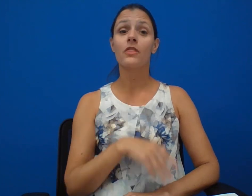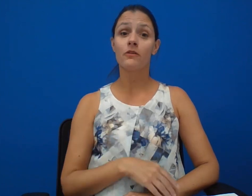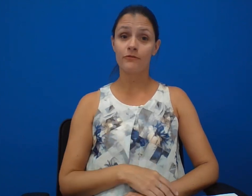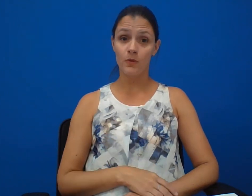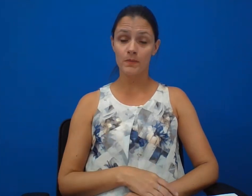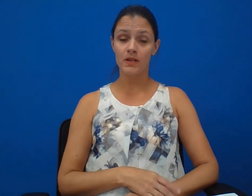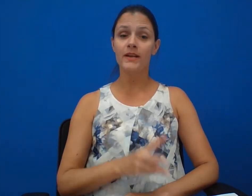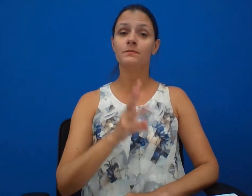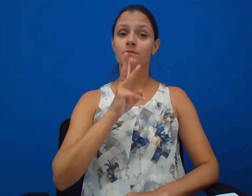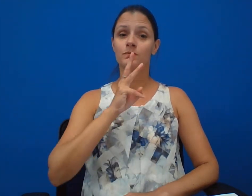So formally,